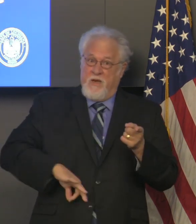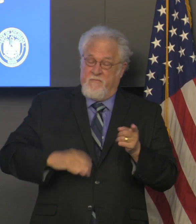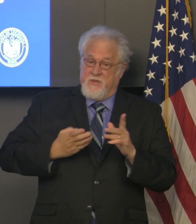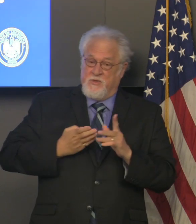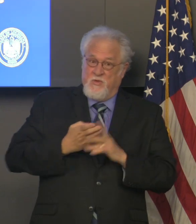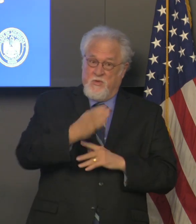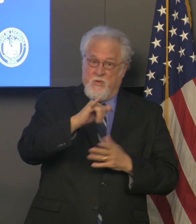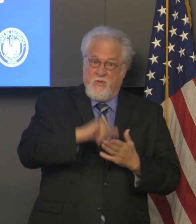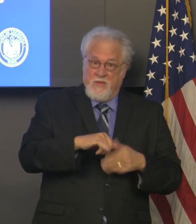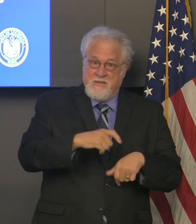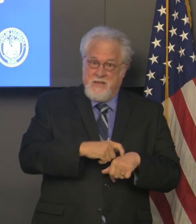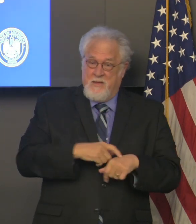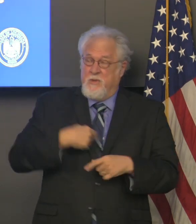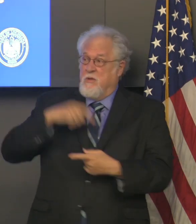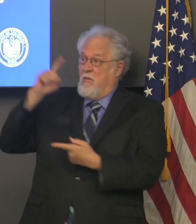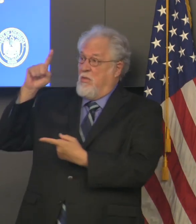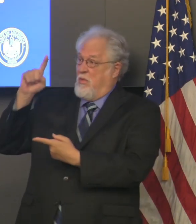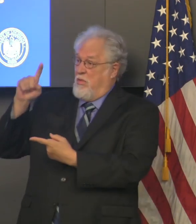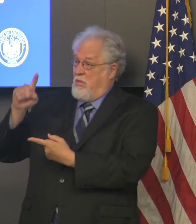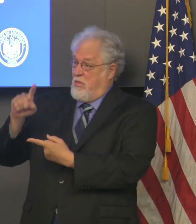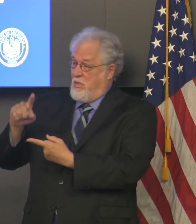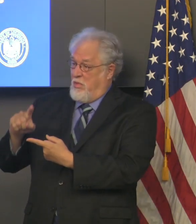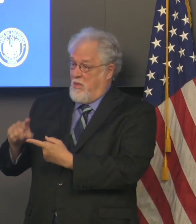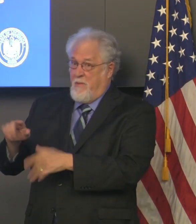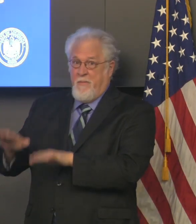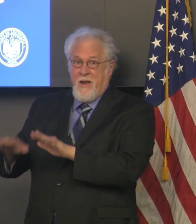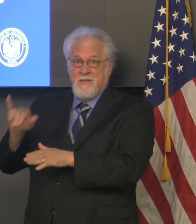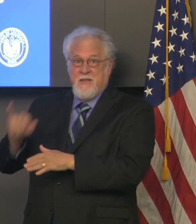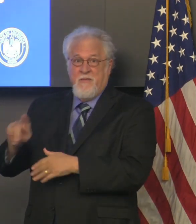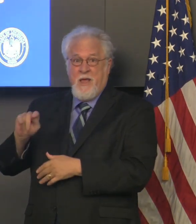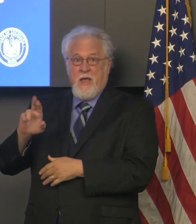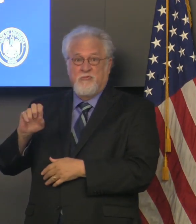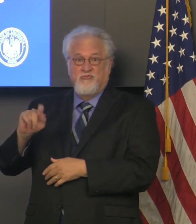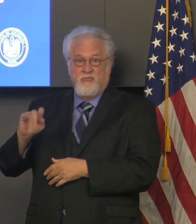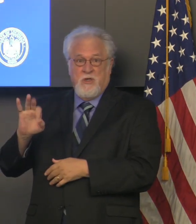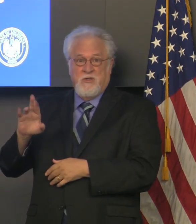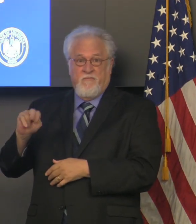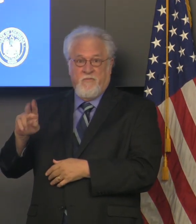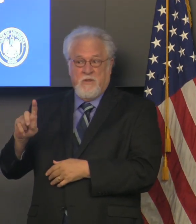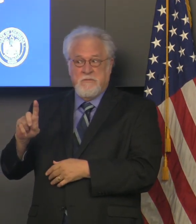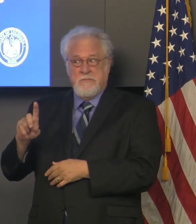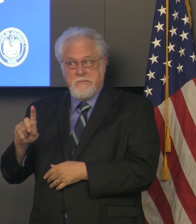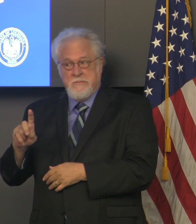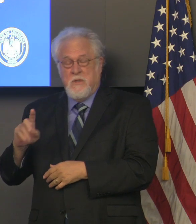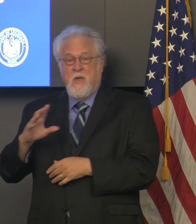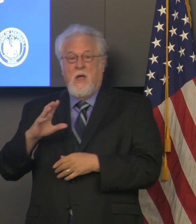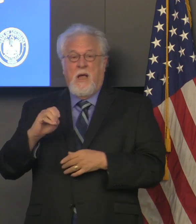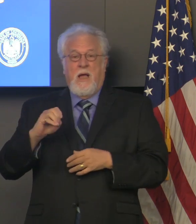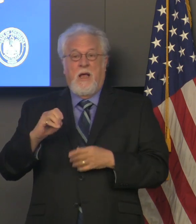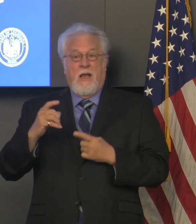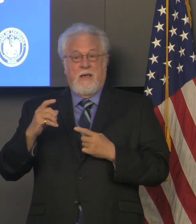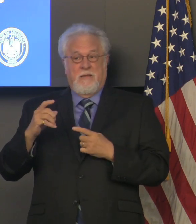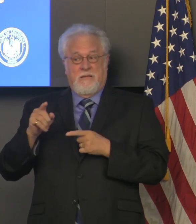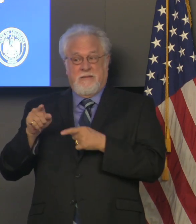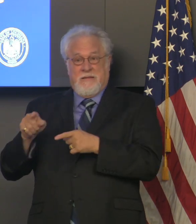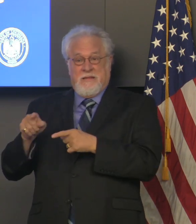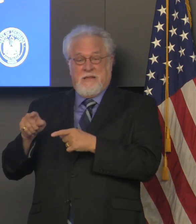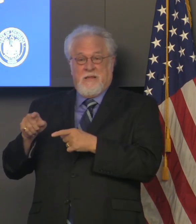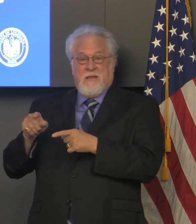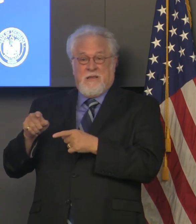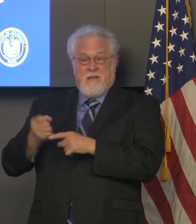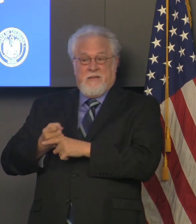of this benefit, you run down the balance of that trust fund. And you get ultimately to an area